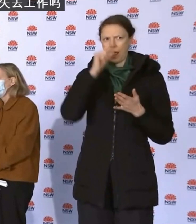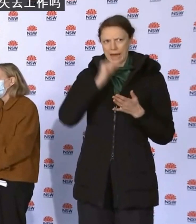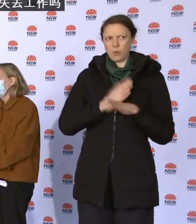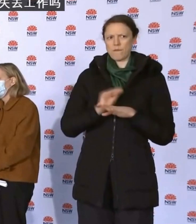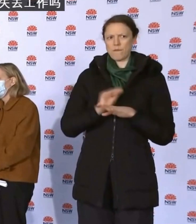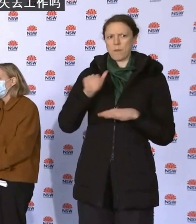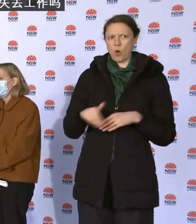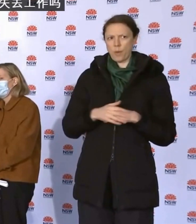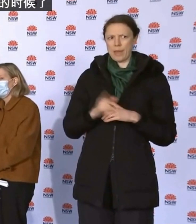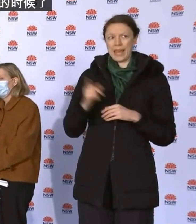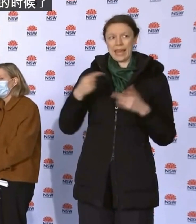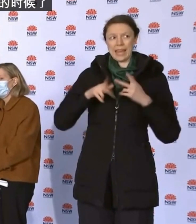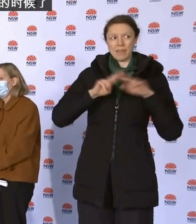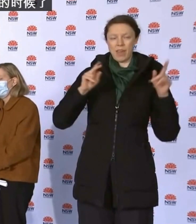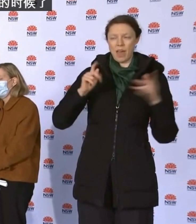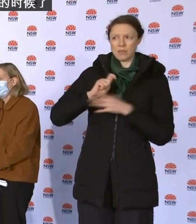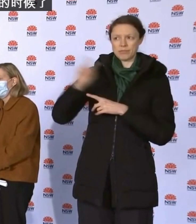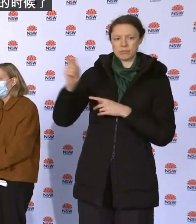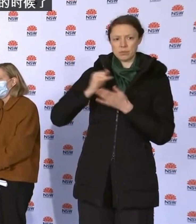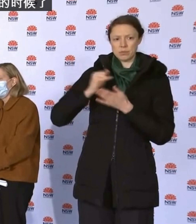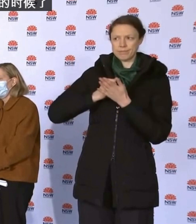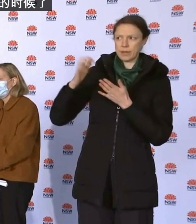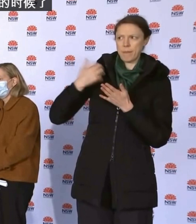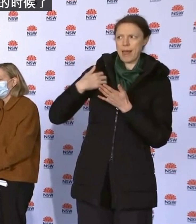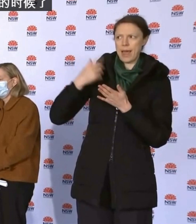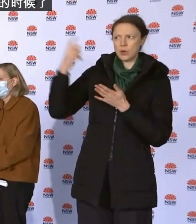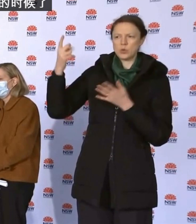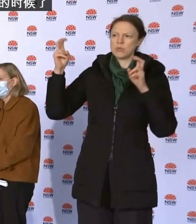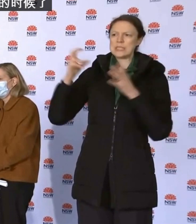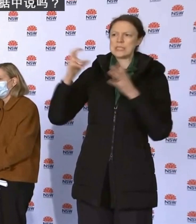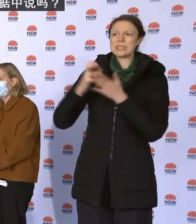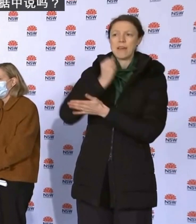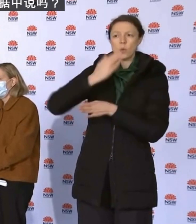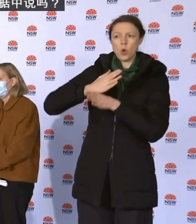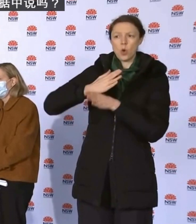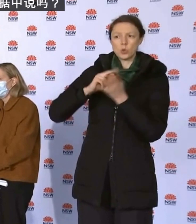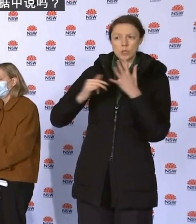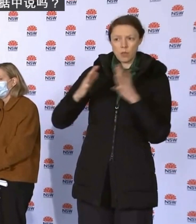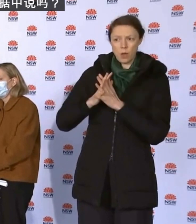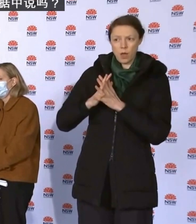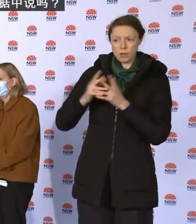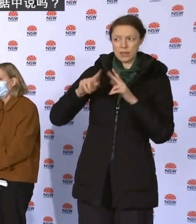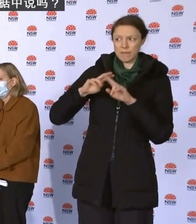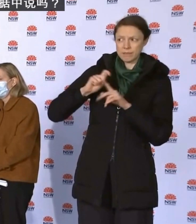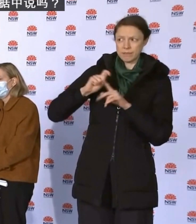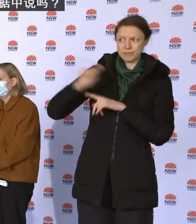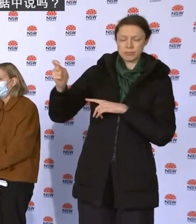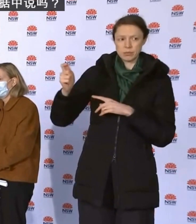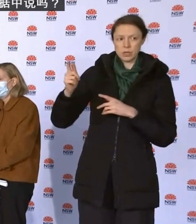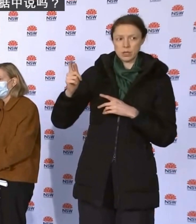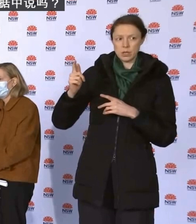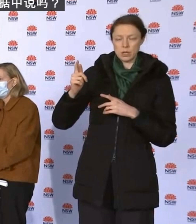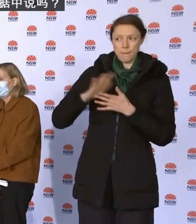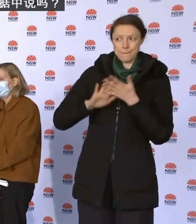guarantee that no one will lose their job for raising that issue? This is the time to ask everybody, and can I say,